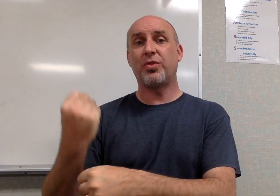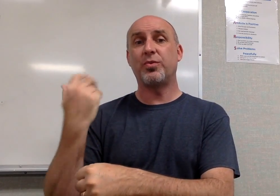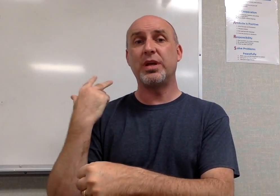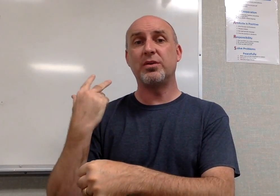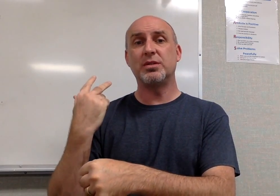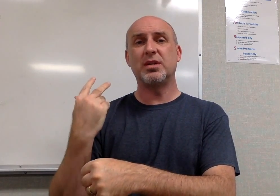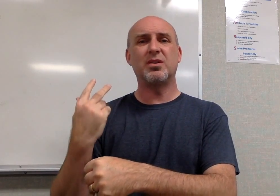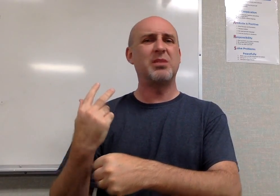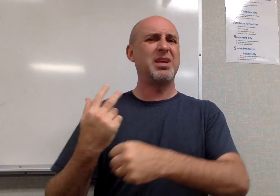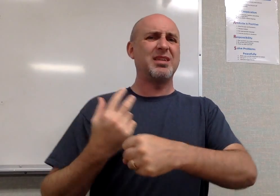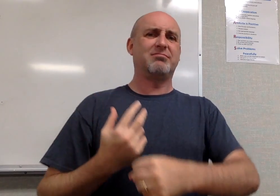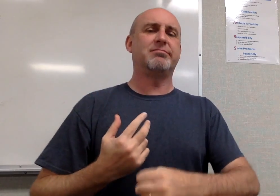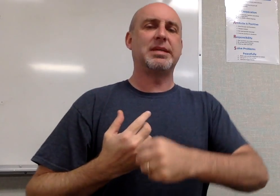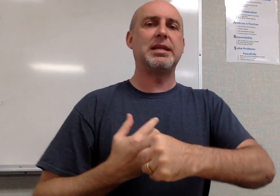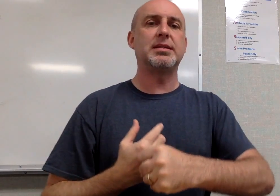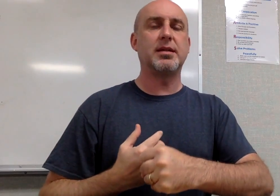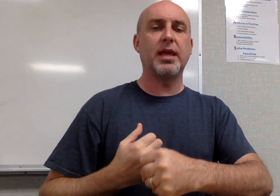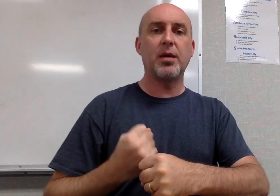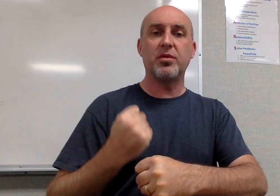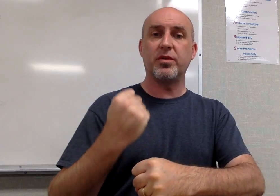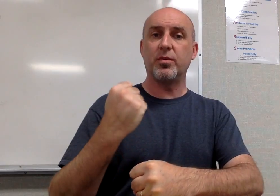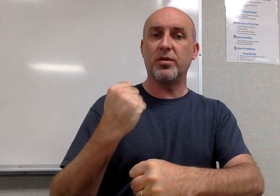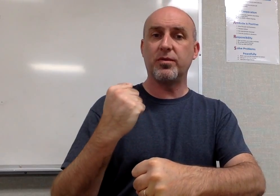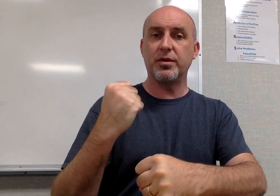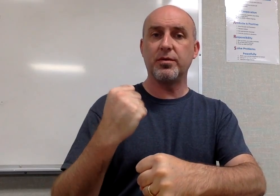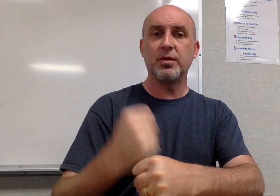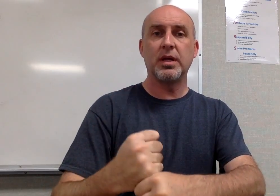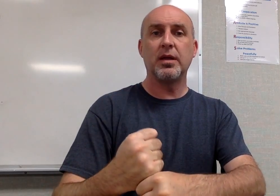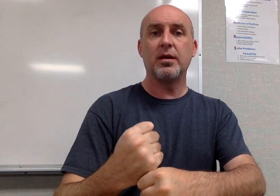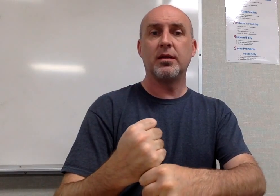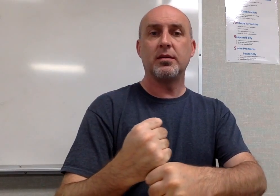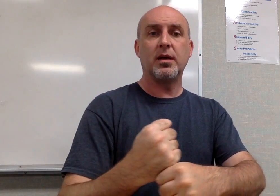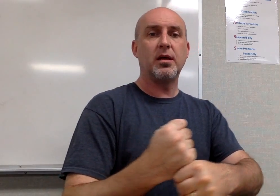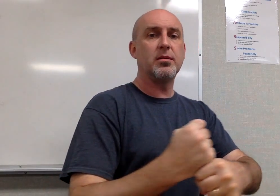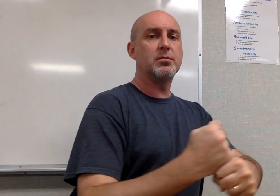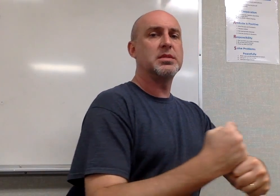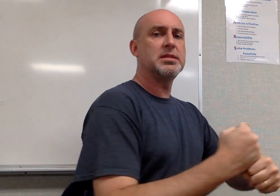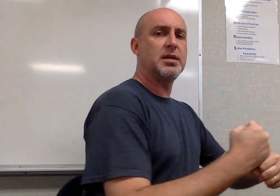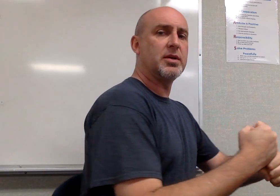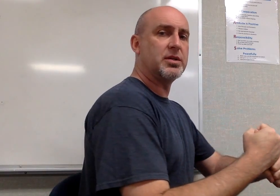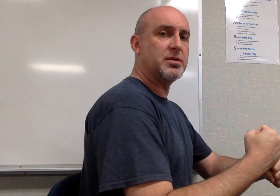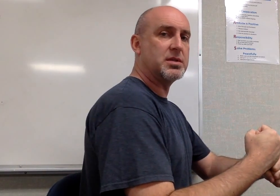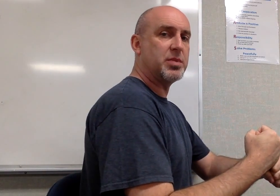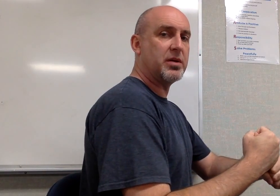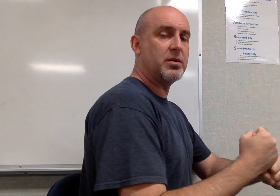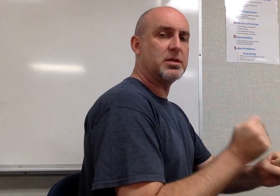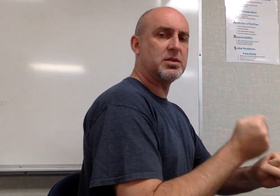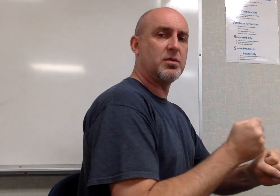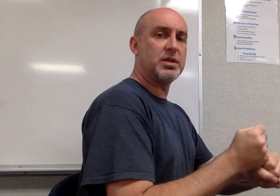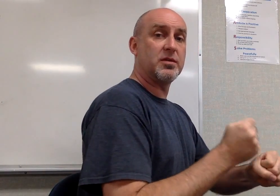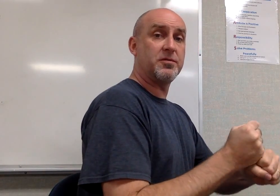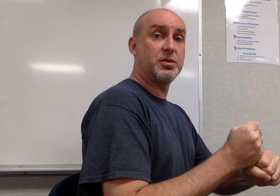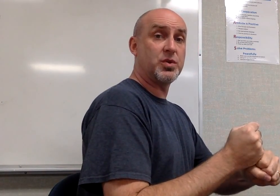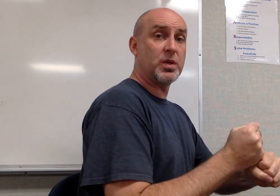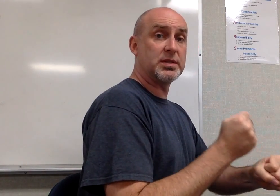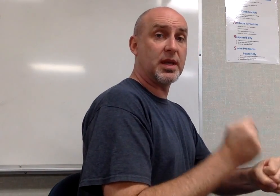3 years ago. I'm not getting this on camera very well for you. Let's see how I can do this better. Let's start with the future ones again,